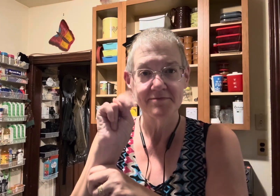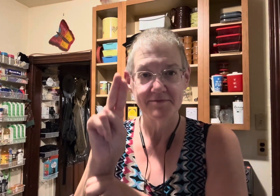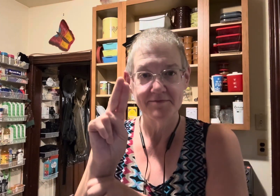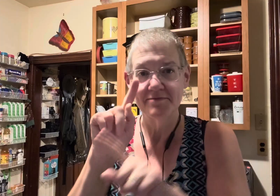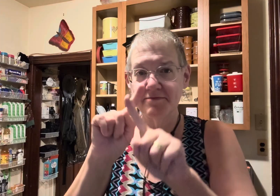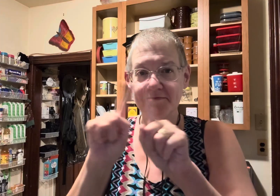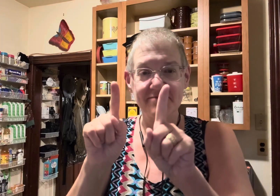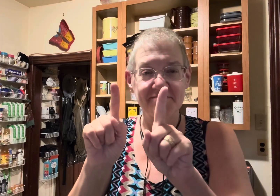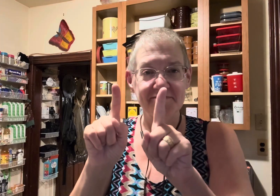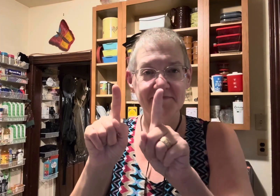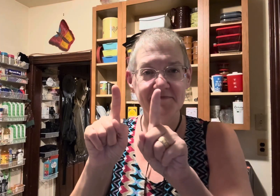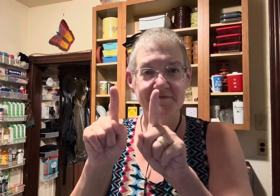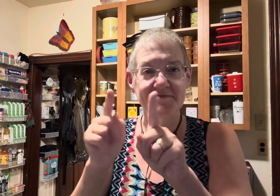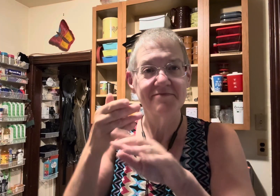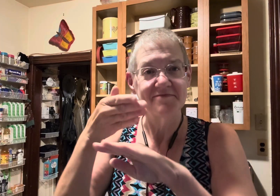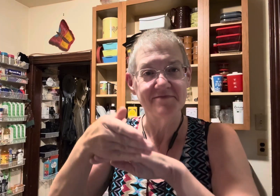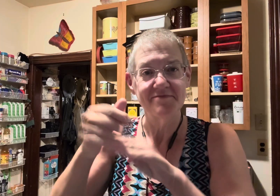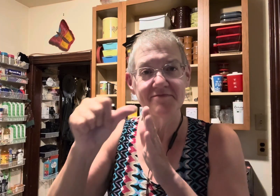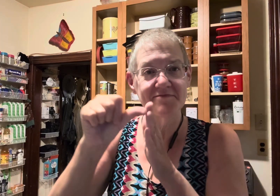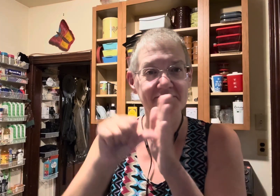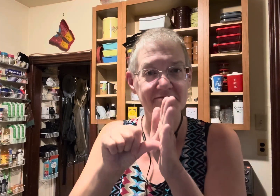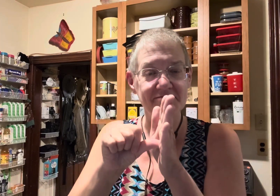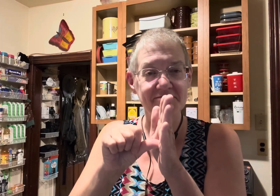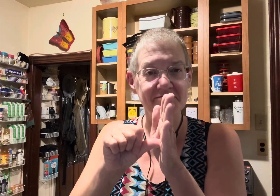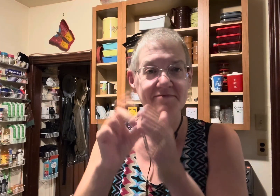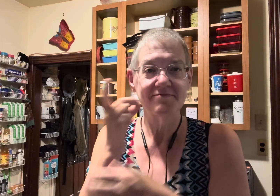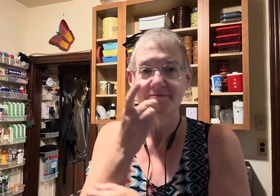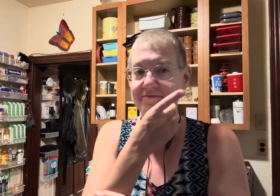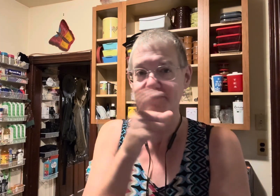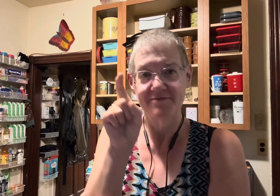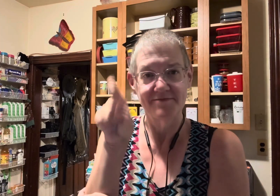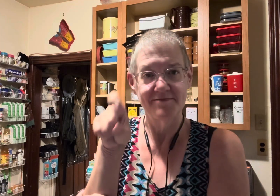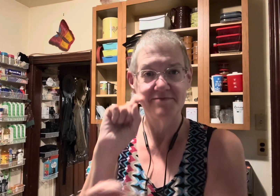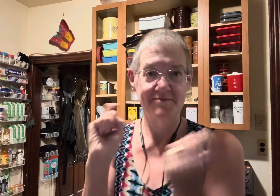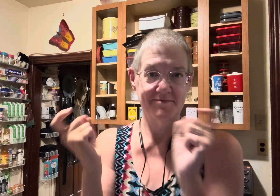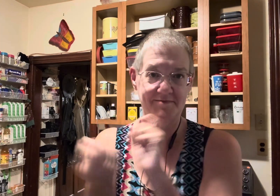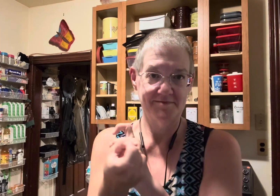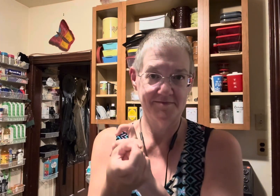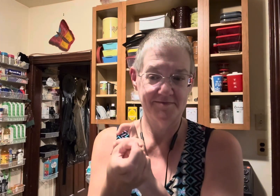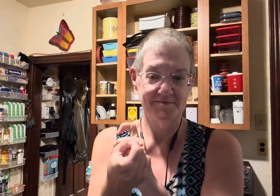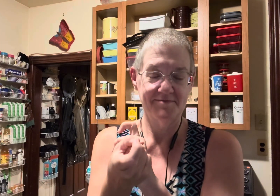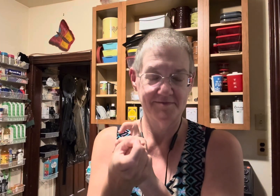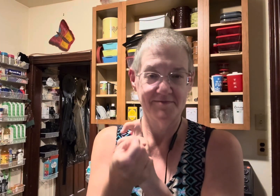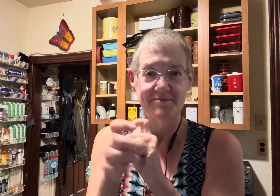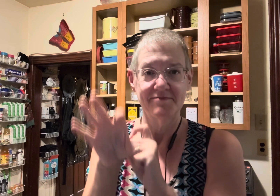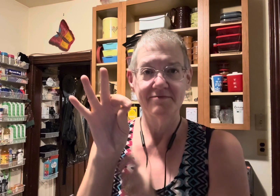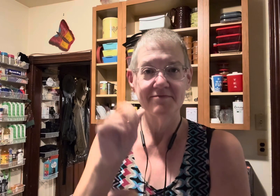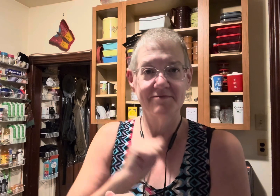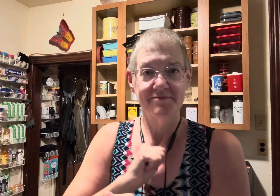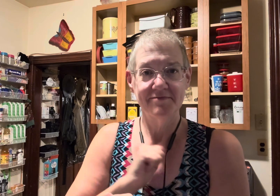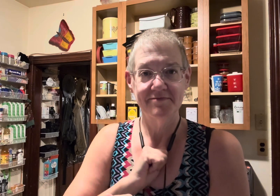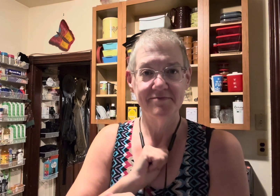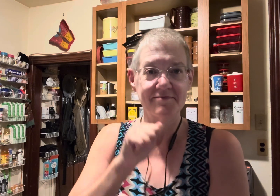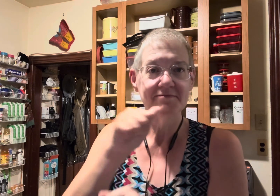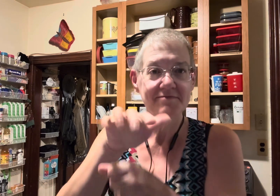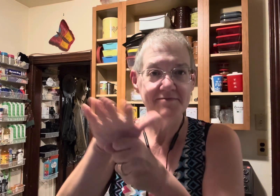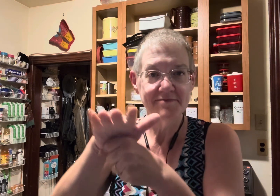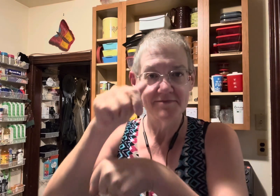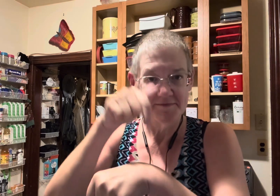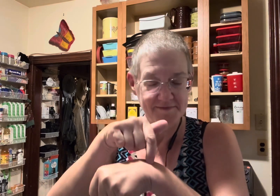set menu. But since surgery, I'm having to tweak Dale's diet quite a bit. So I